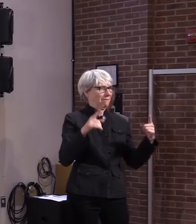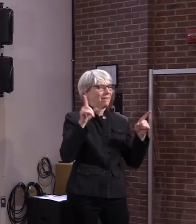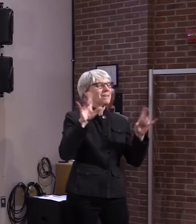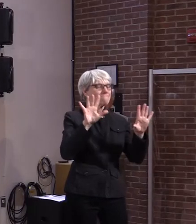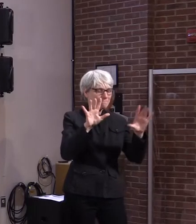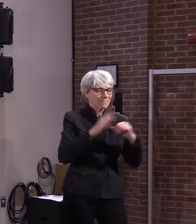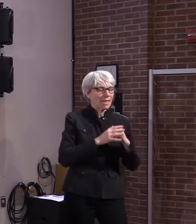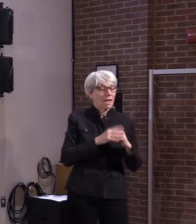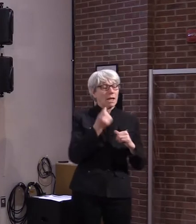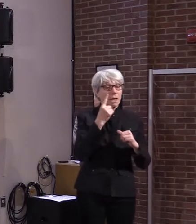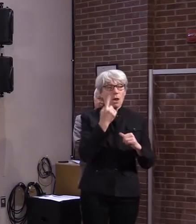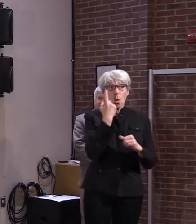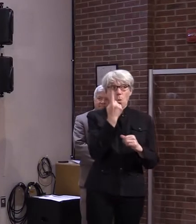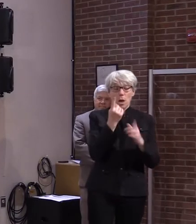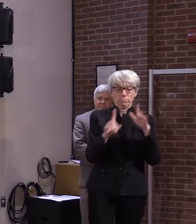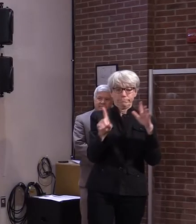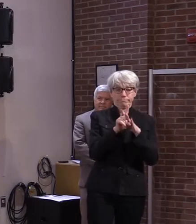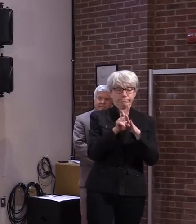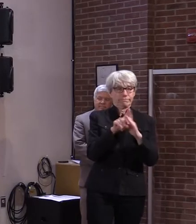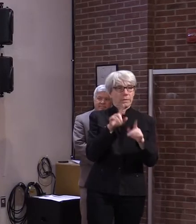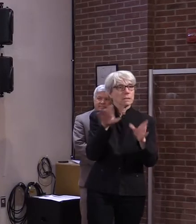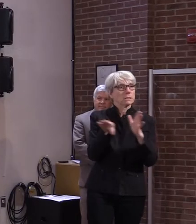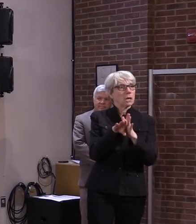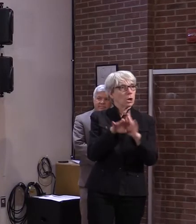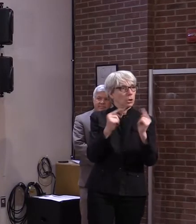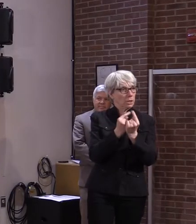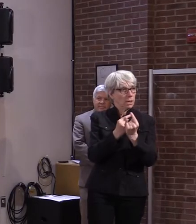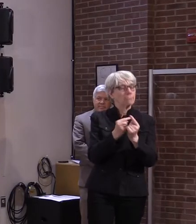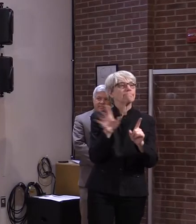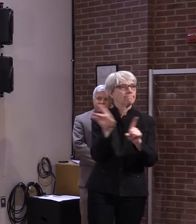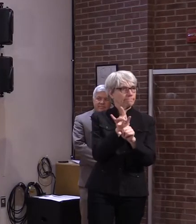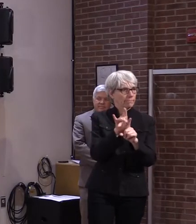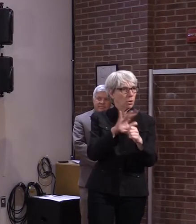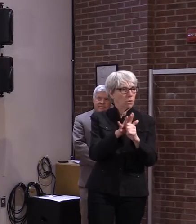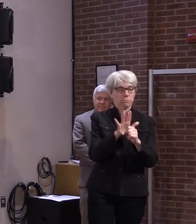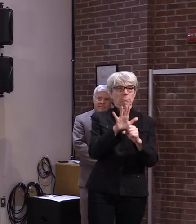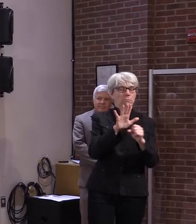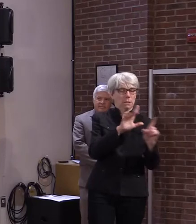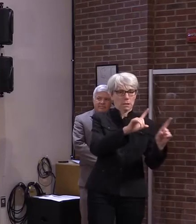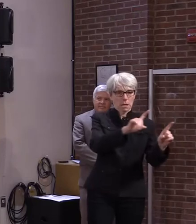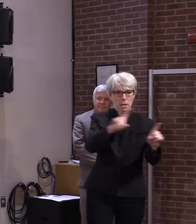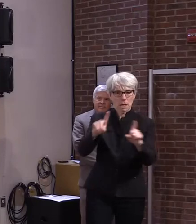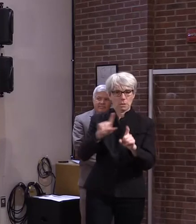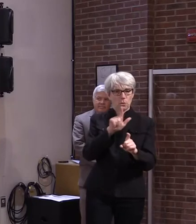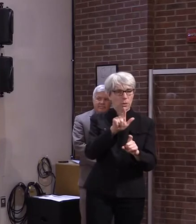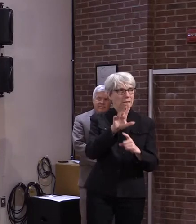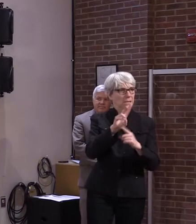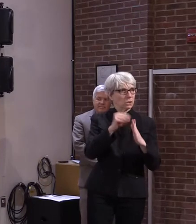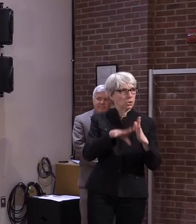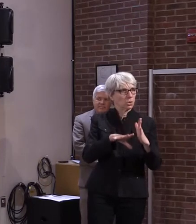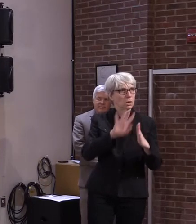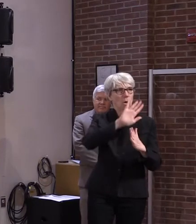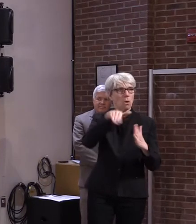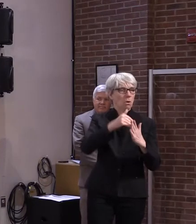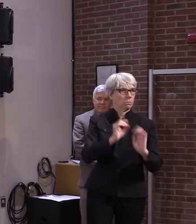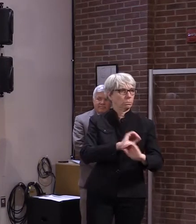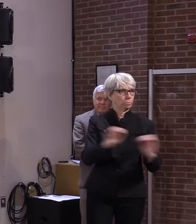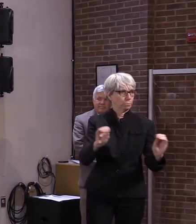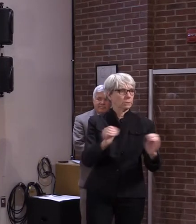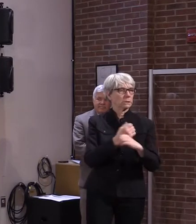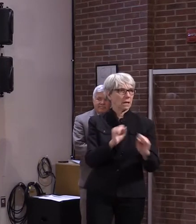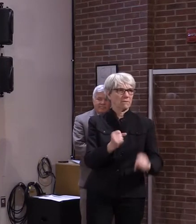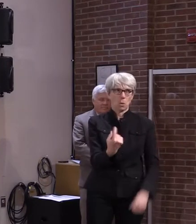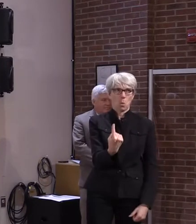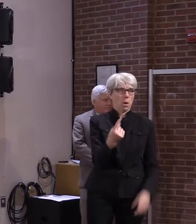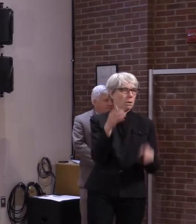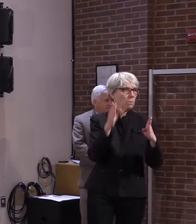case among their soccer team. They ended up testing 26 students as a result of that, and all the tests came back negative. So far they're doing pretty